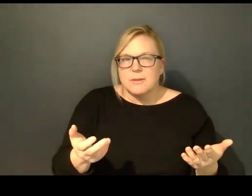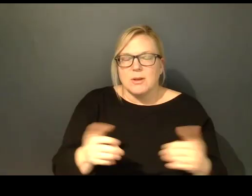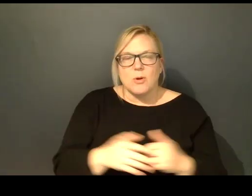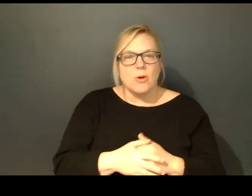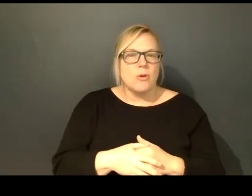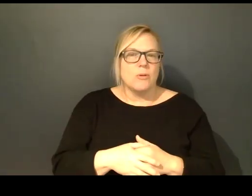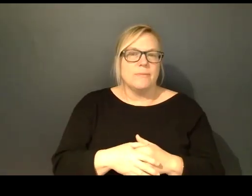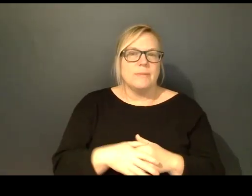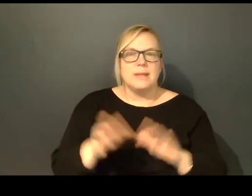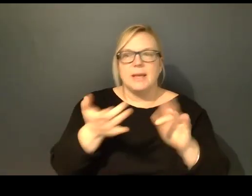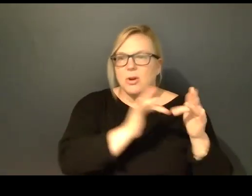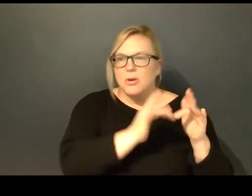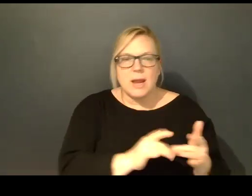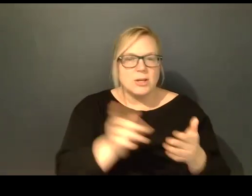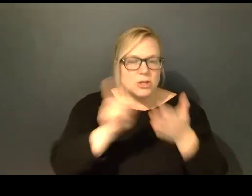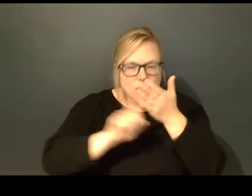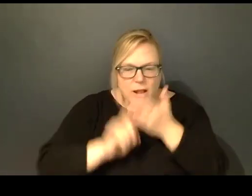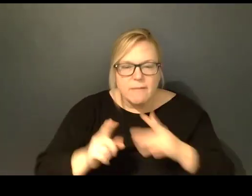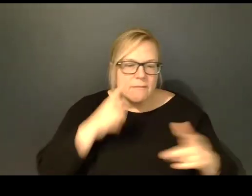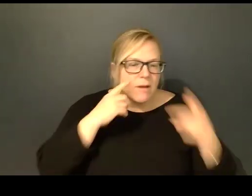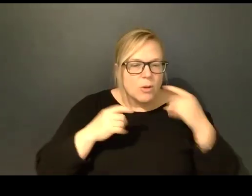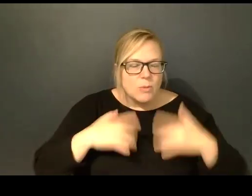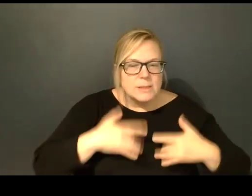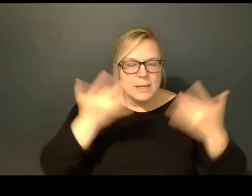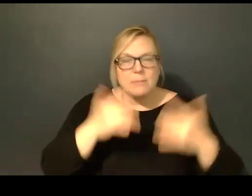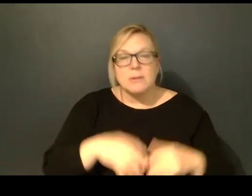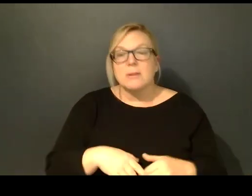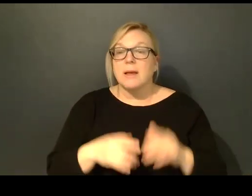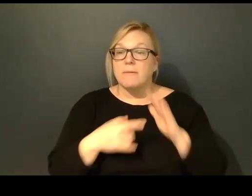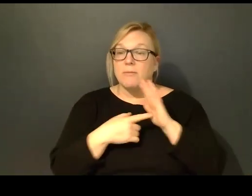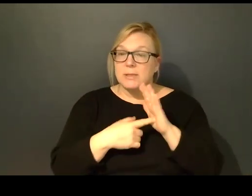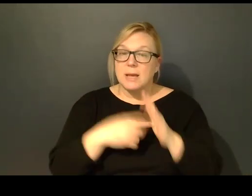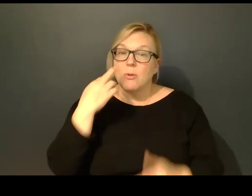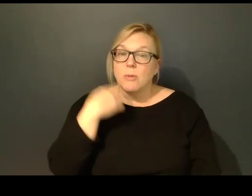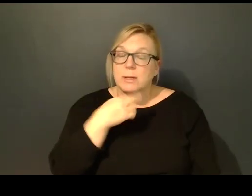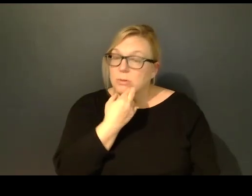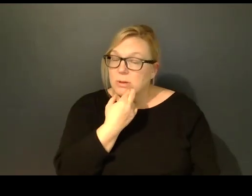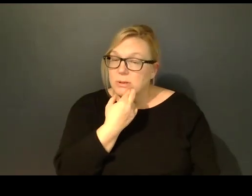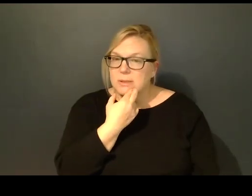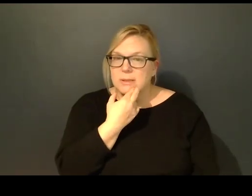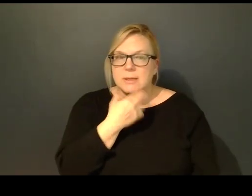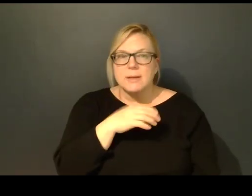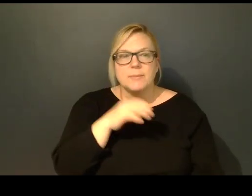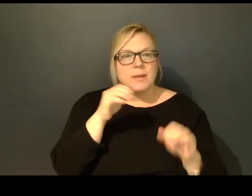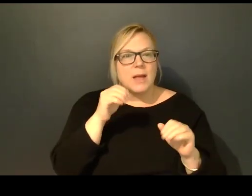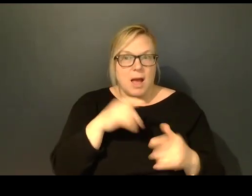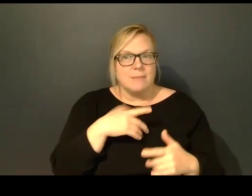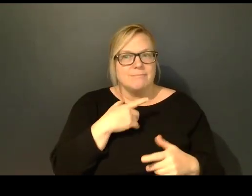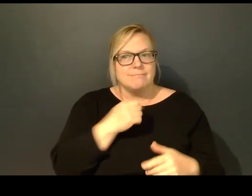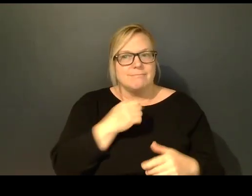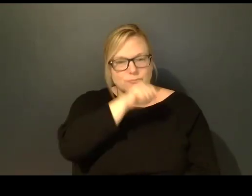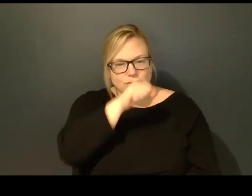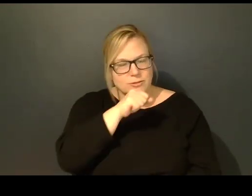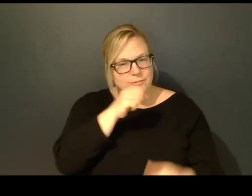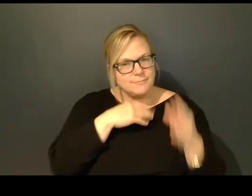designs, again, it's the visual thing. Let's take restaurants, for example. All right. I could probably name off, I'm a bit of a foodie, and I want to know